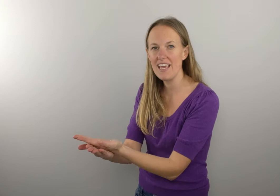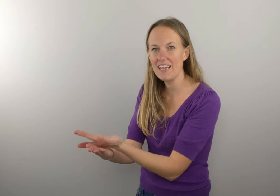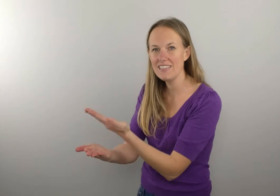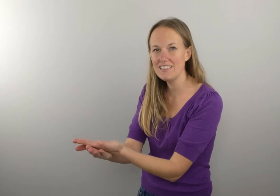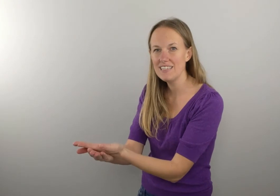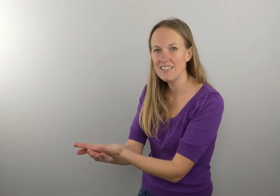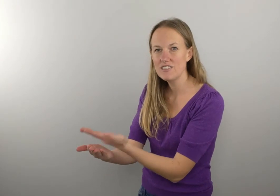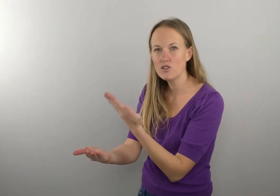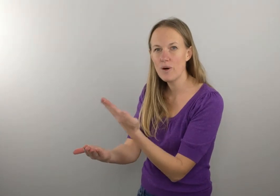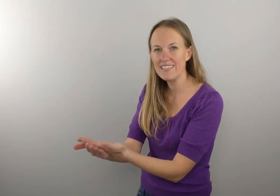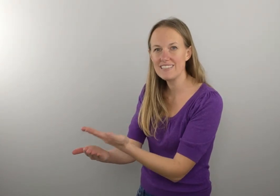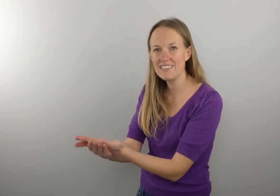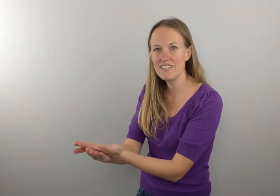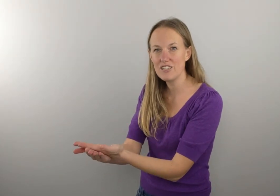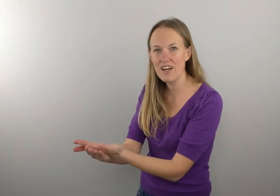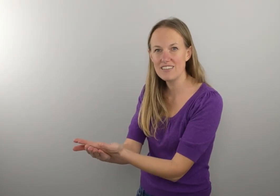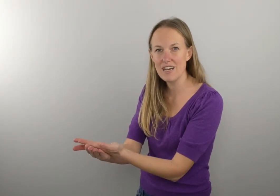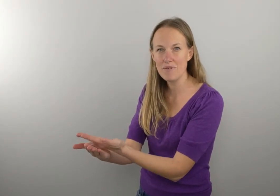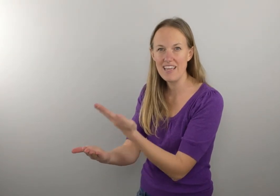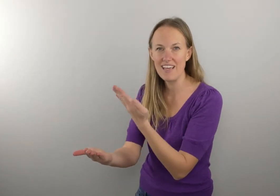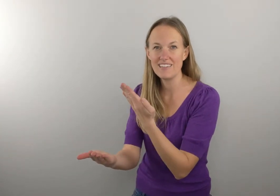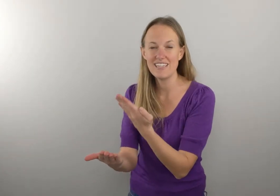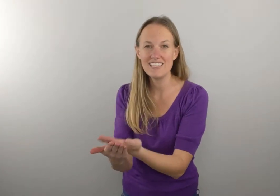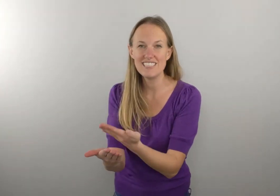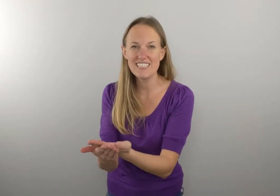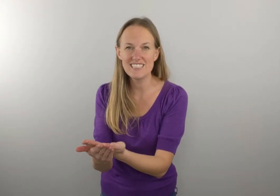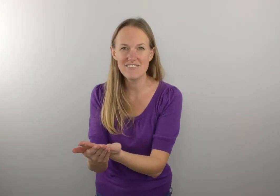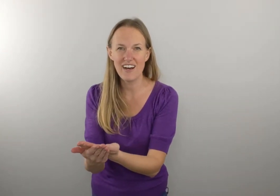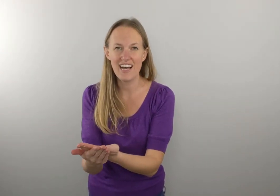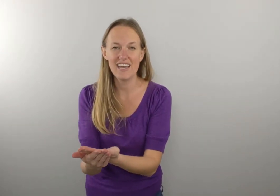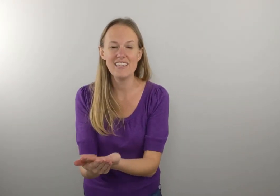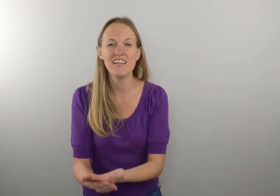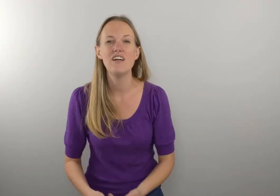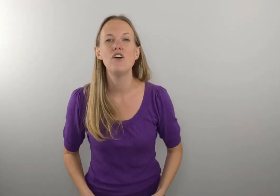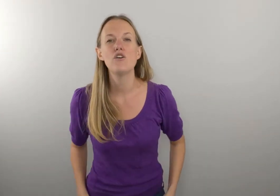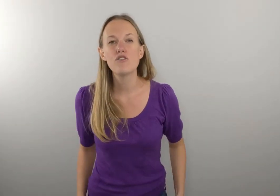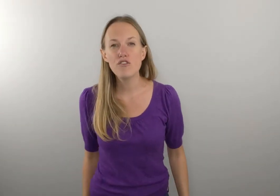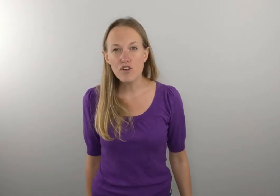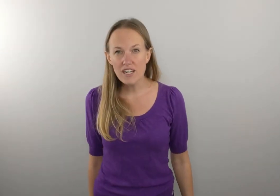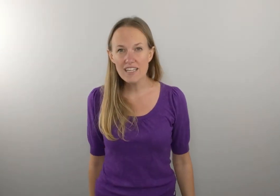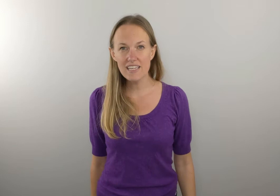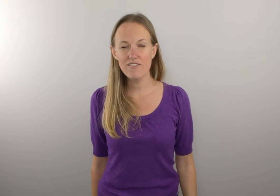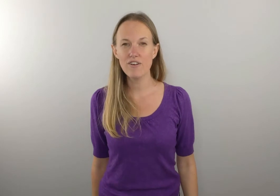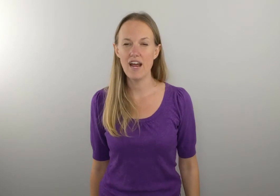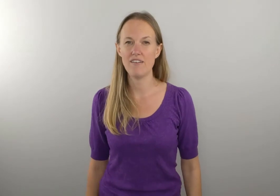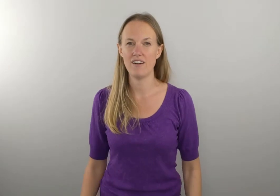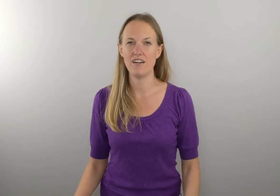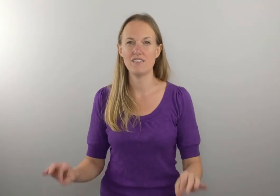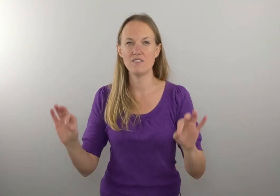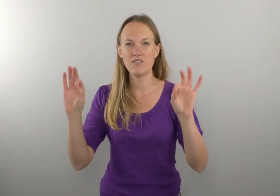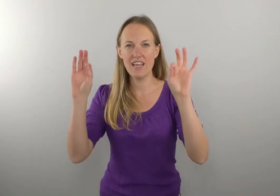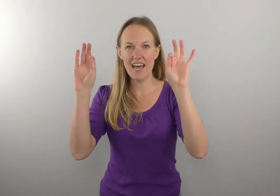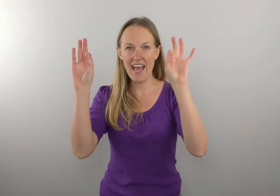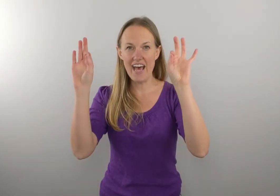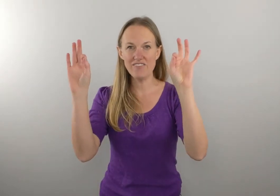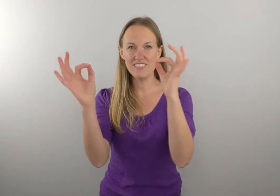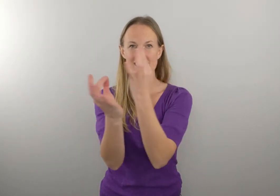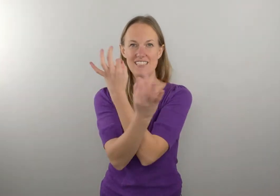hand twice into your non-dominant hand. He justified freely forever. So for that, F's, and